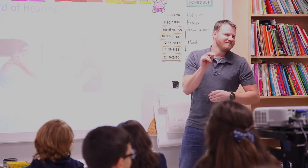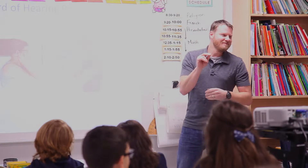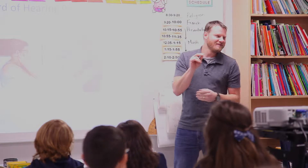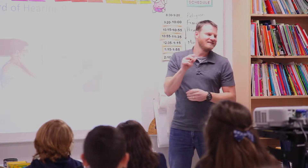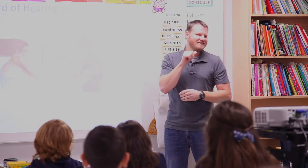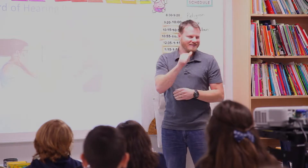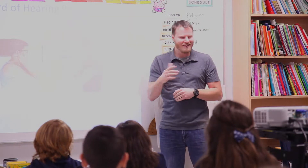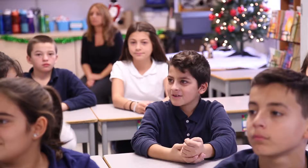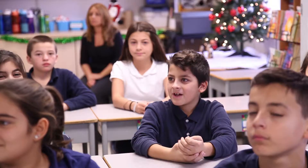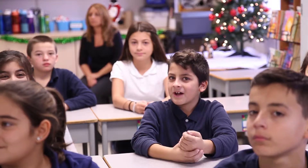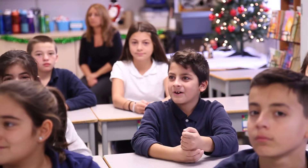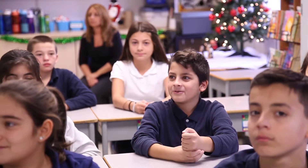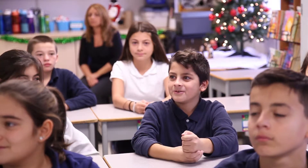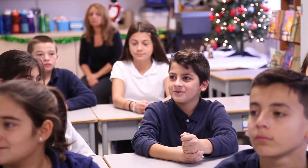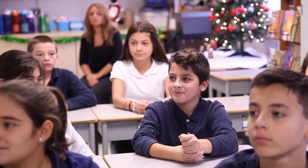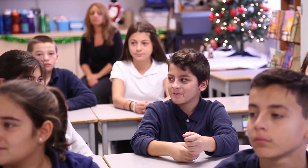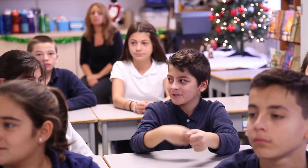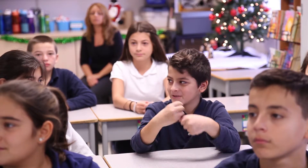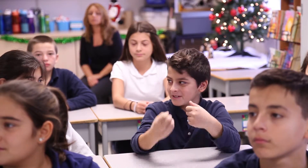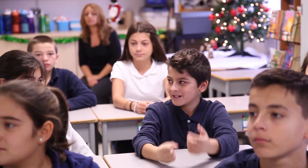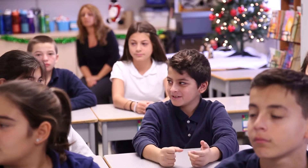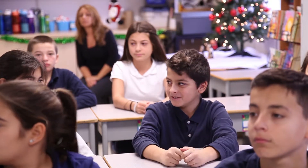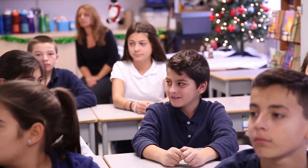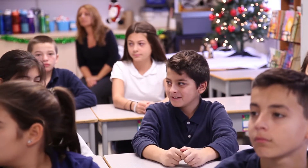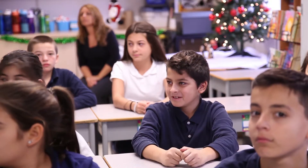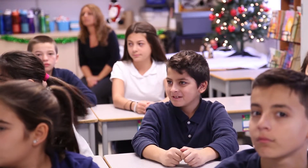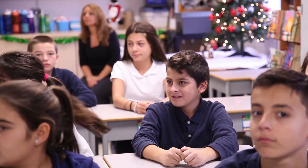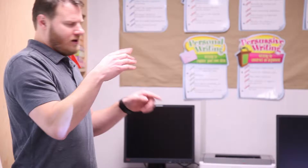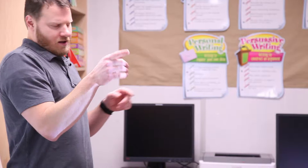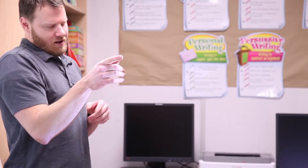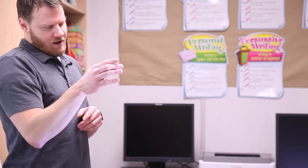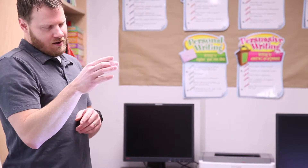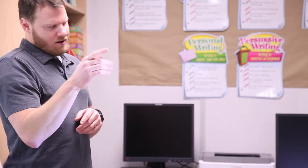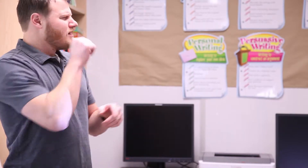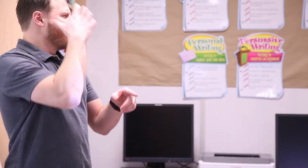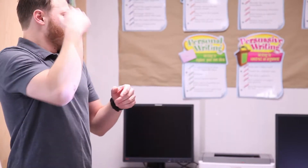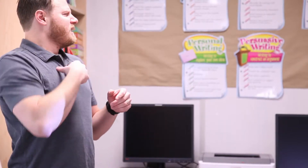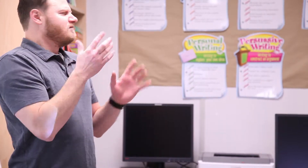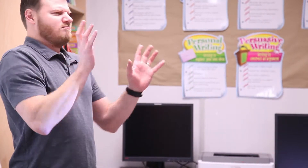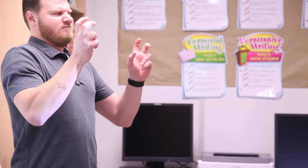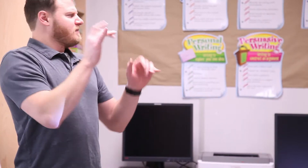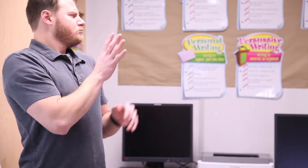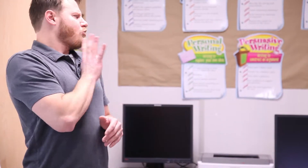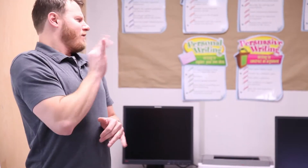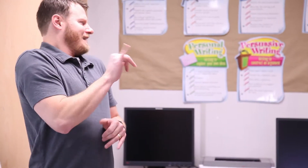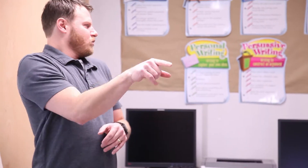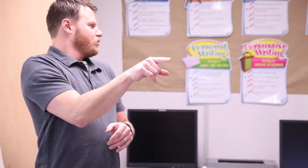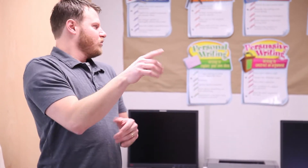not gonna work. How do you memorize all the actions? Well, it's just like you memorize all the words in English. You're not thinking about